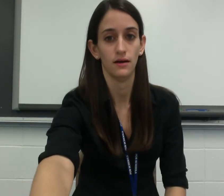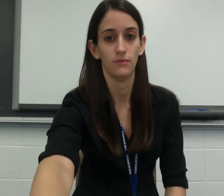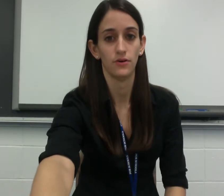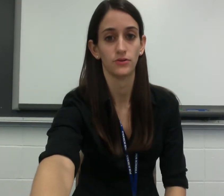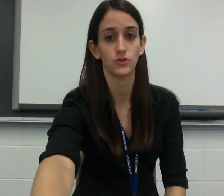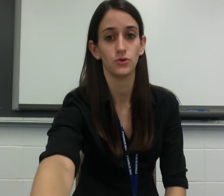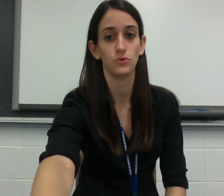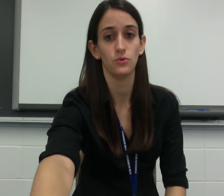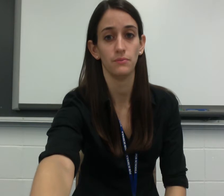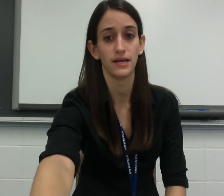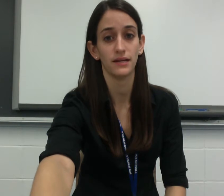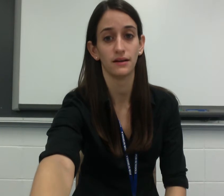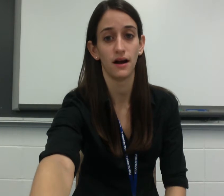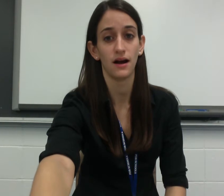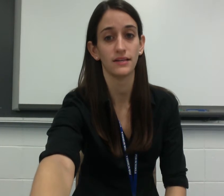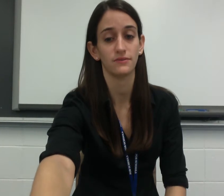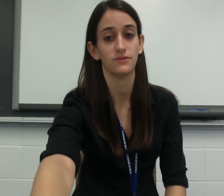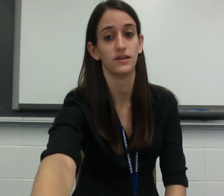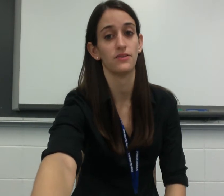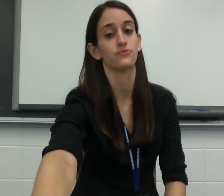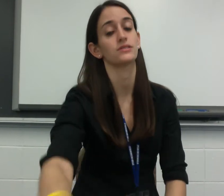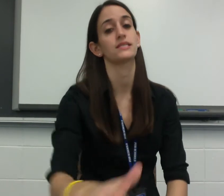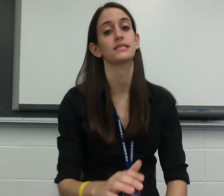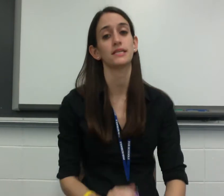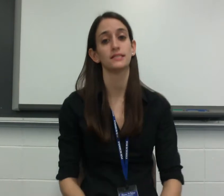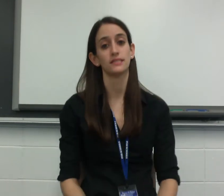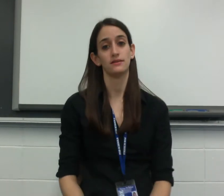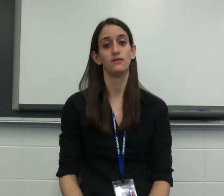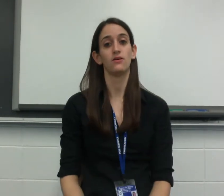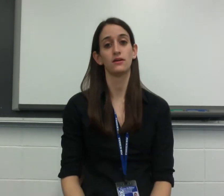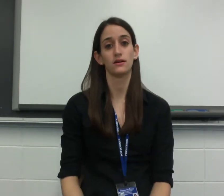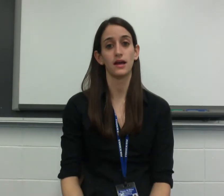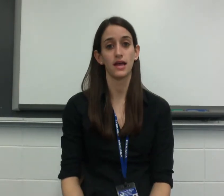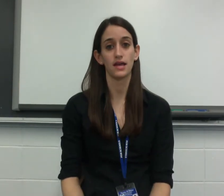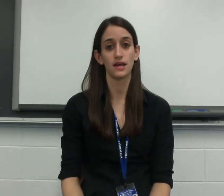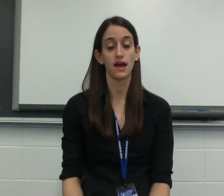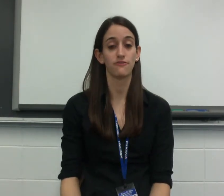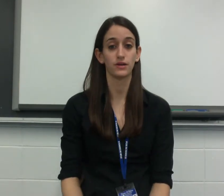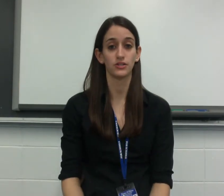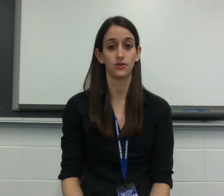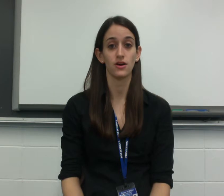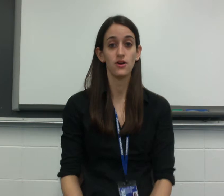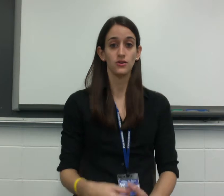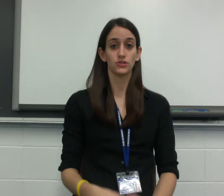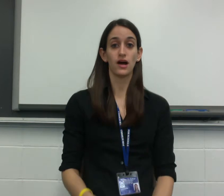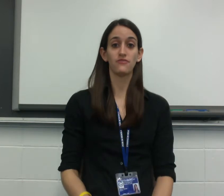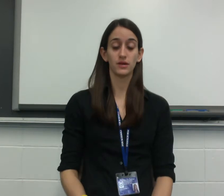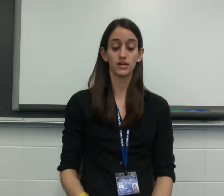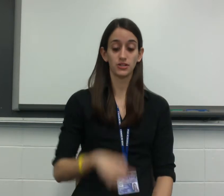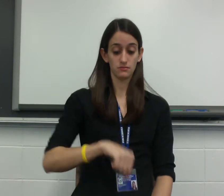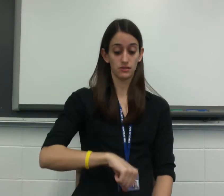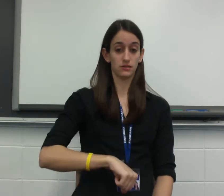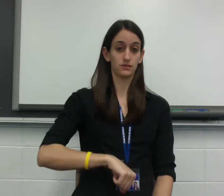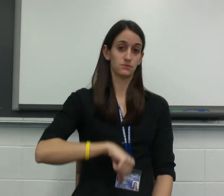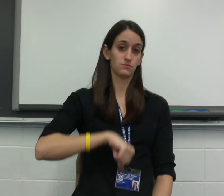There are 2 main kinds of Devia. There's resistance art and affirmation art. So affirmation, it's